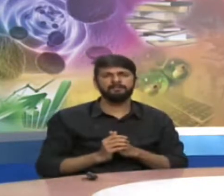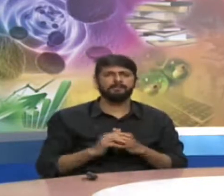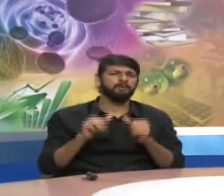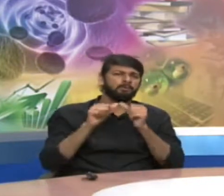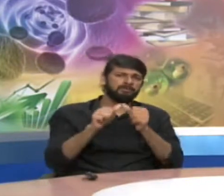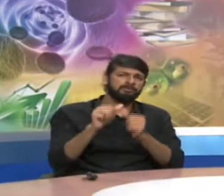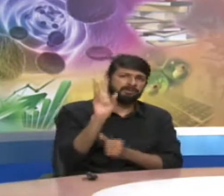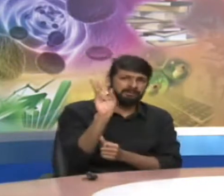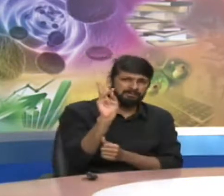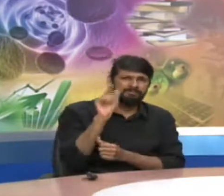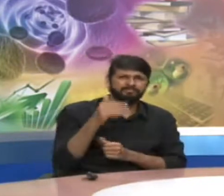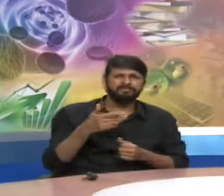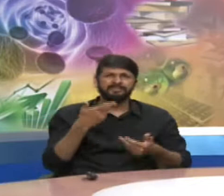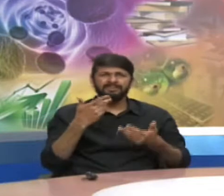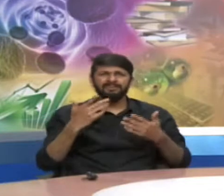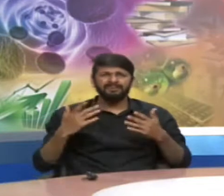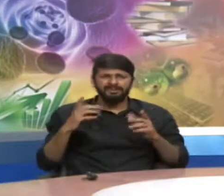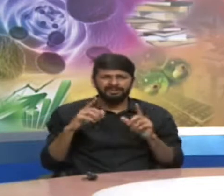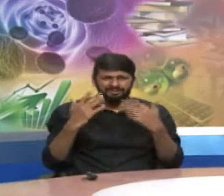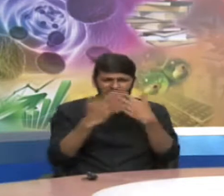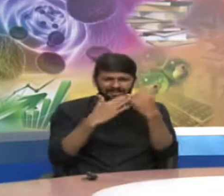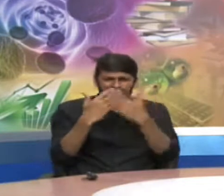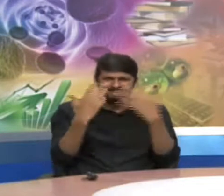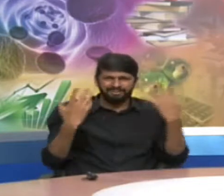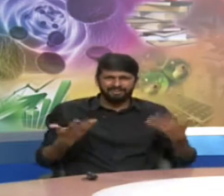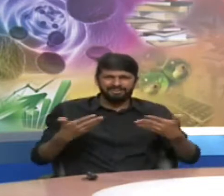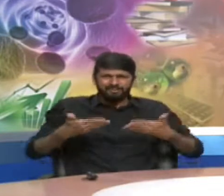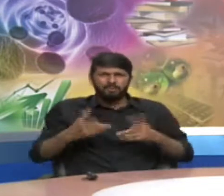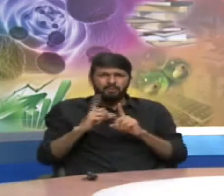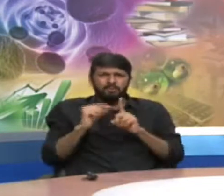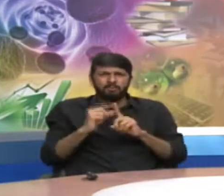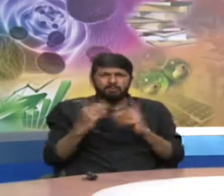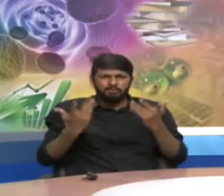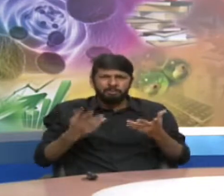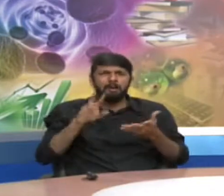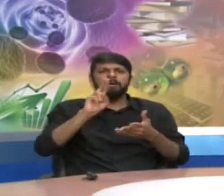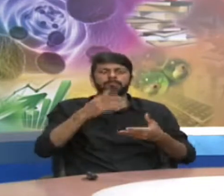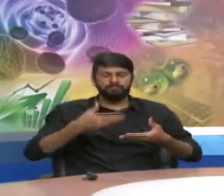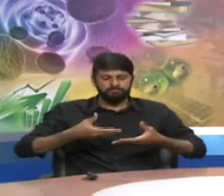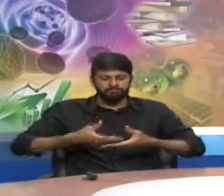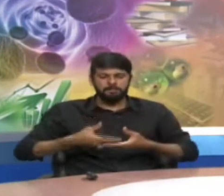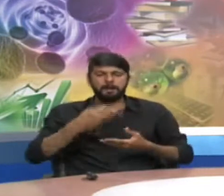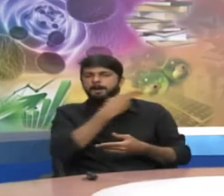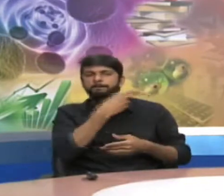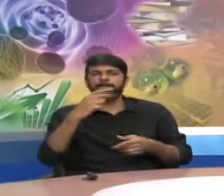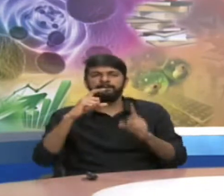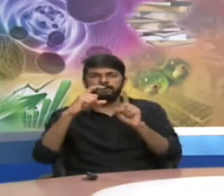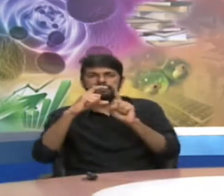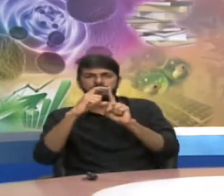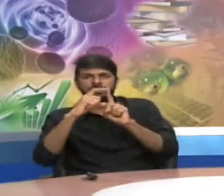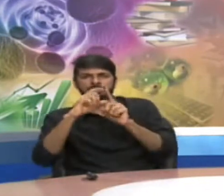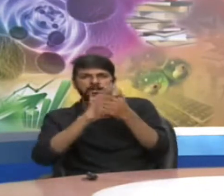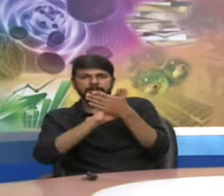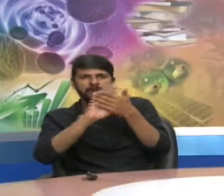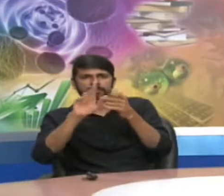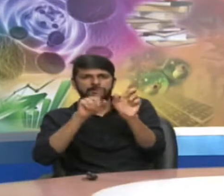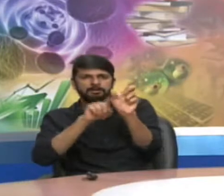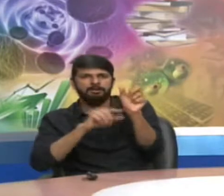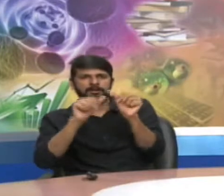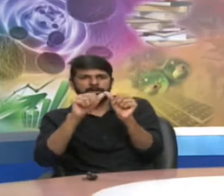Answer 3 is Dhyan Mudra, that is the meditation